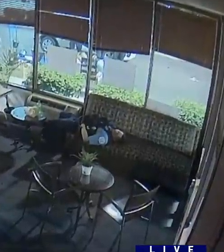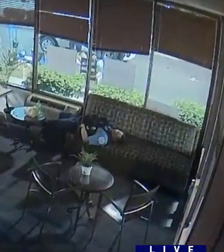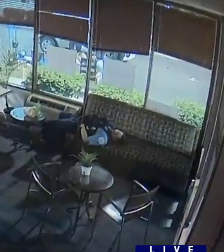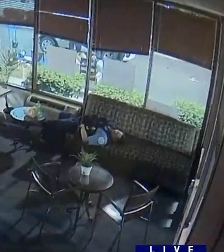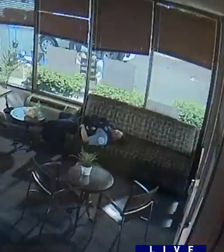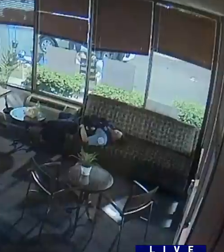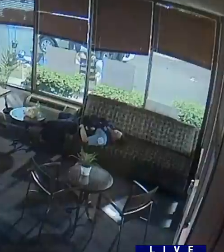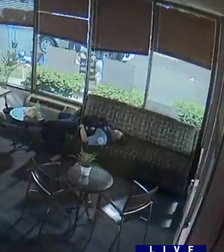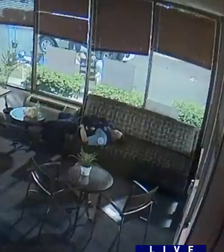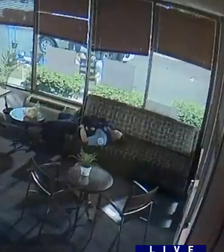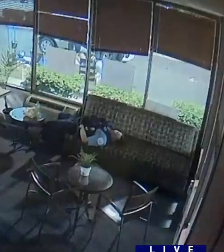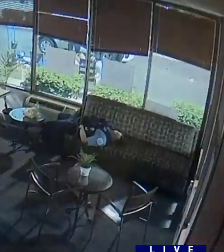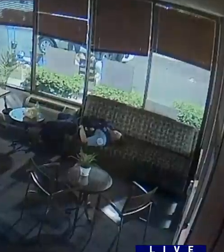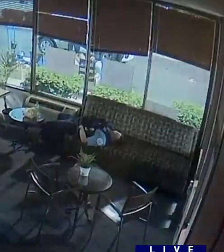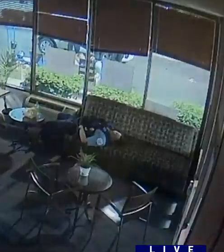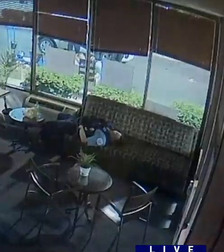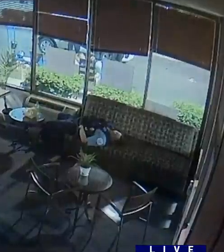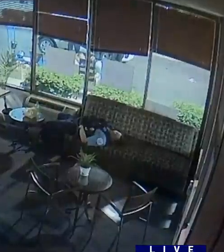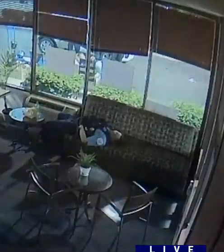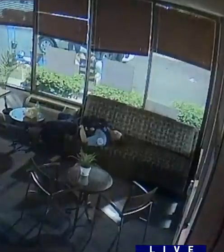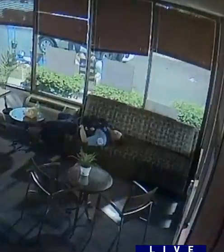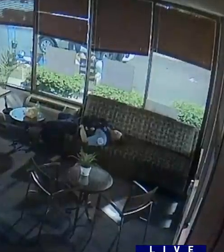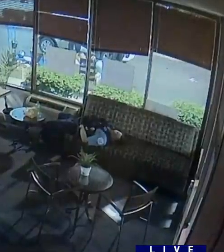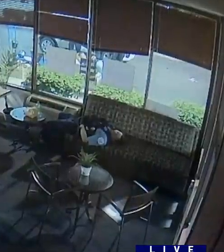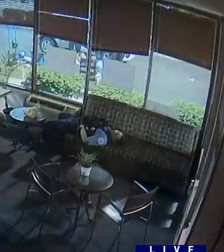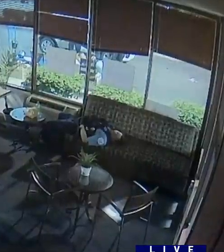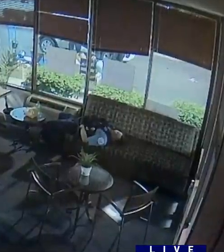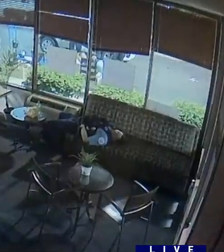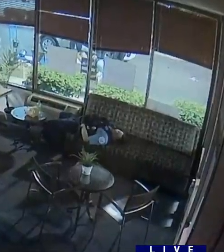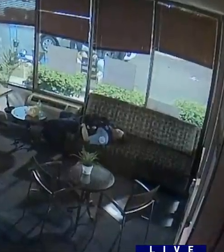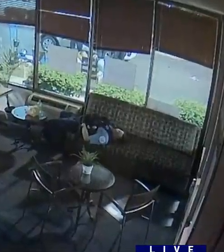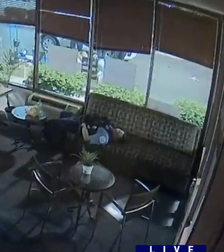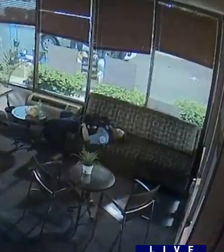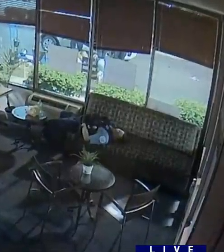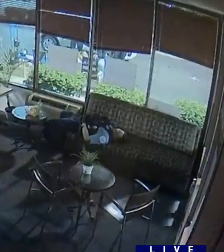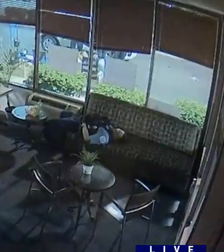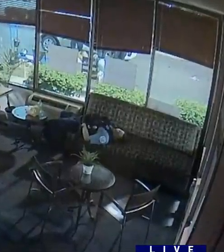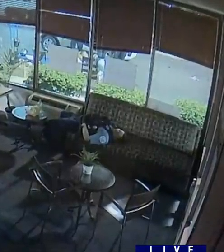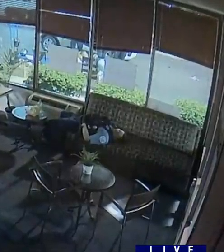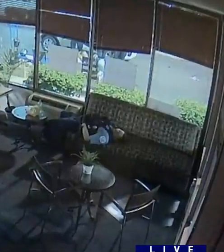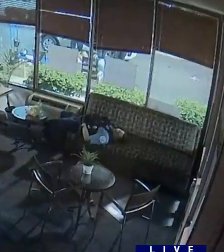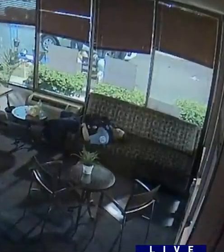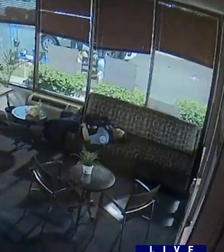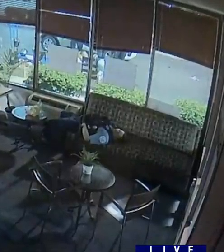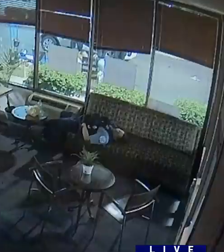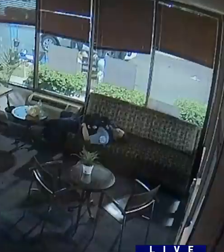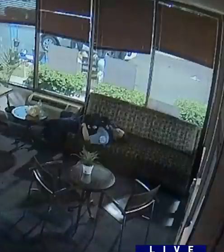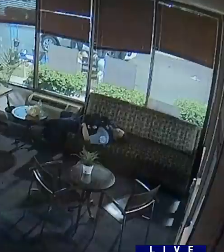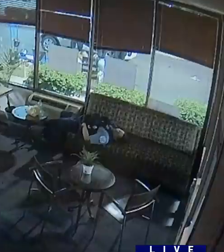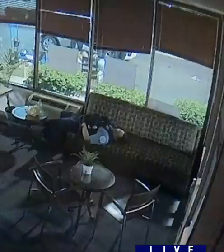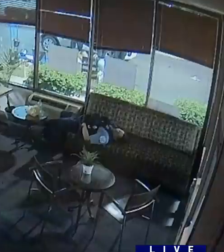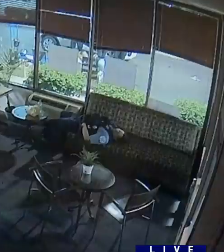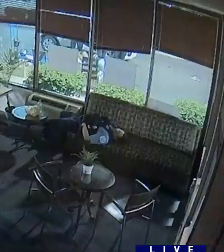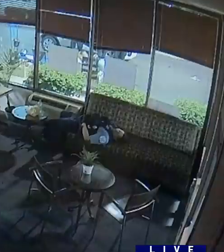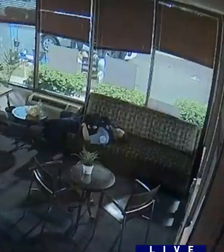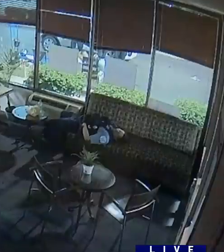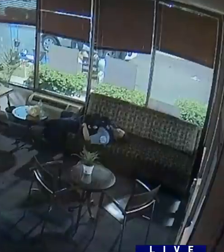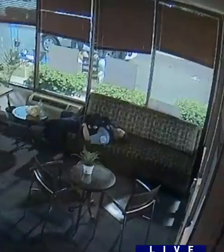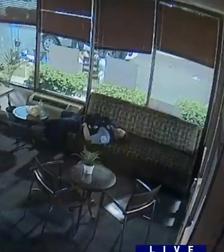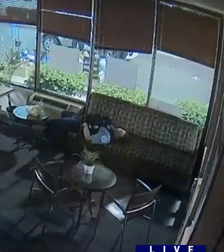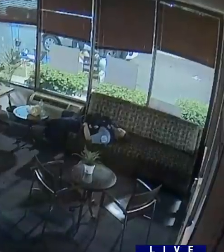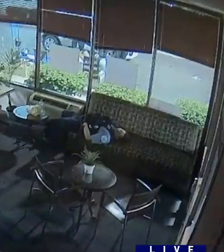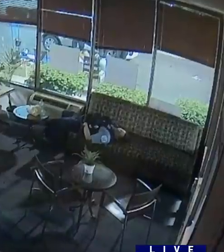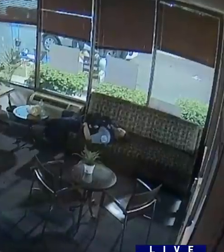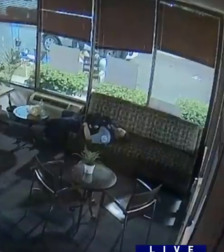of cases over the recent weeks of unrest and protest. Those men and women are